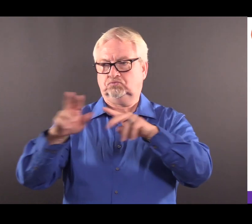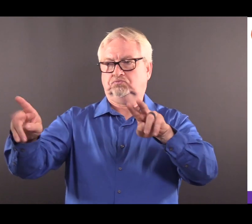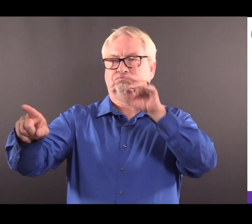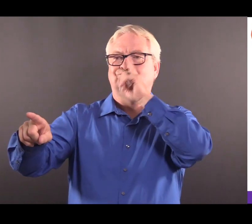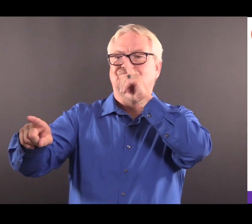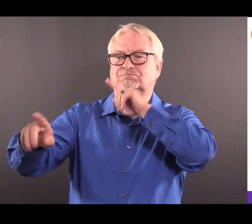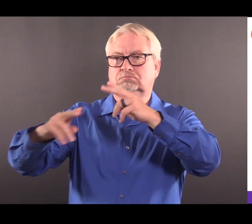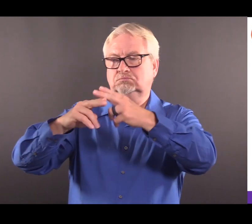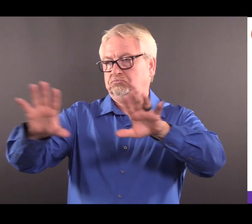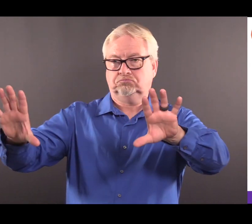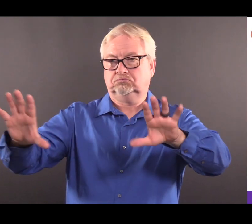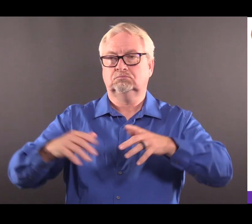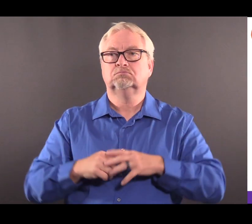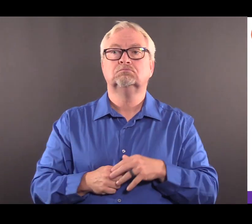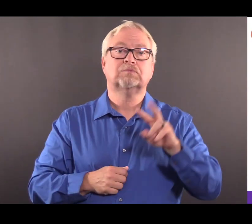information.